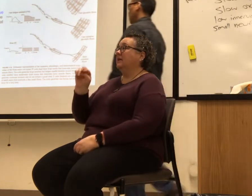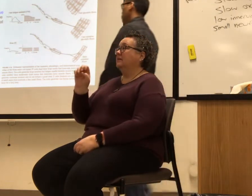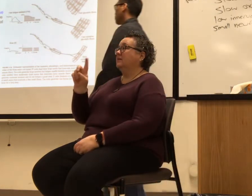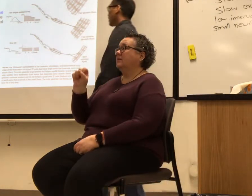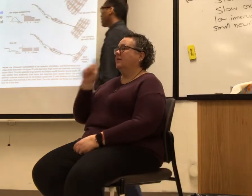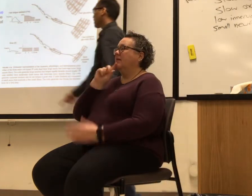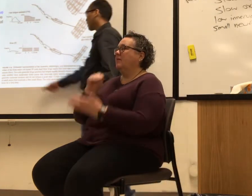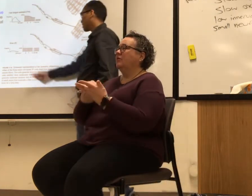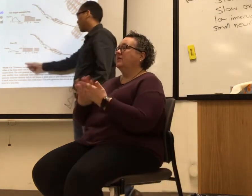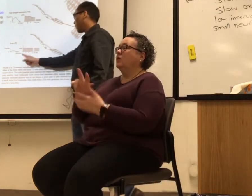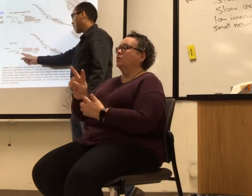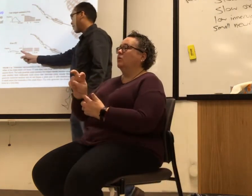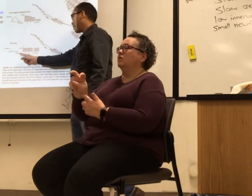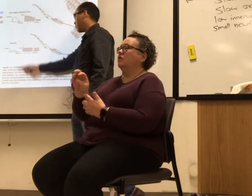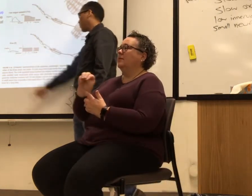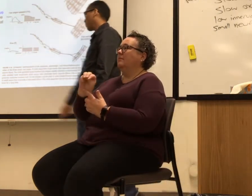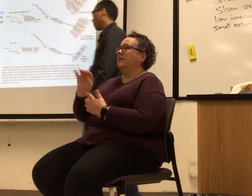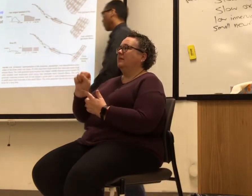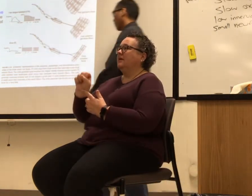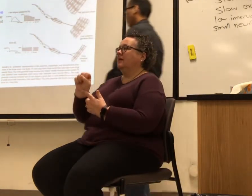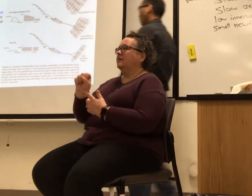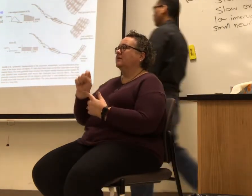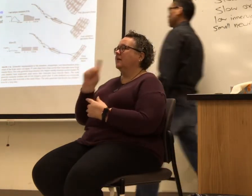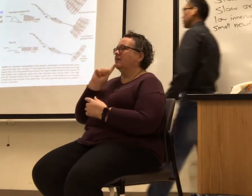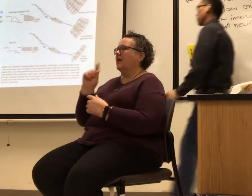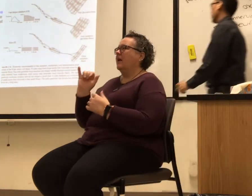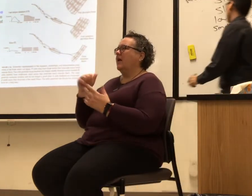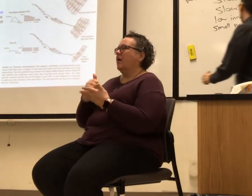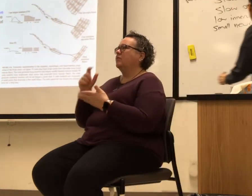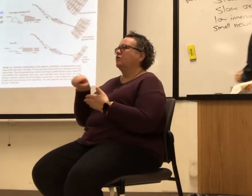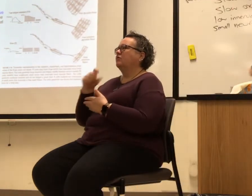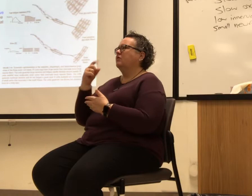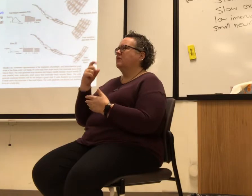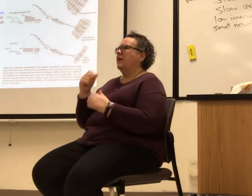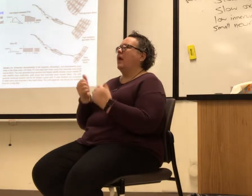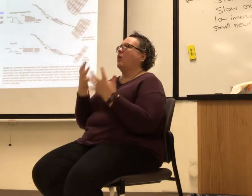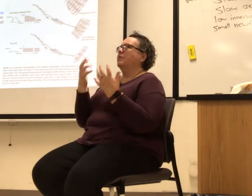put 200 milliseconds at the end to give you a frame of reference.